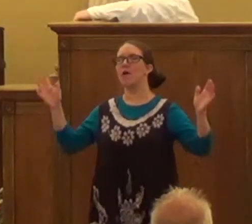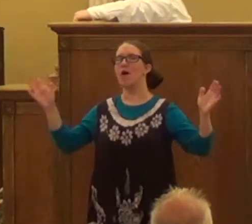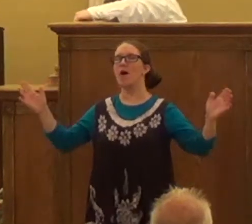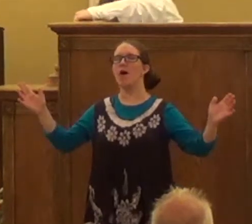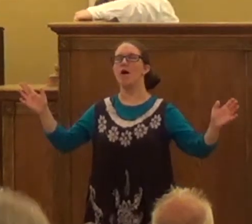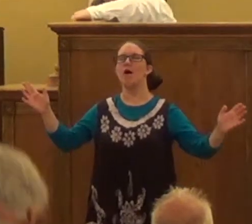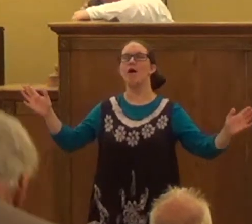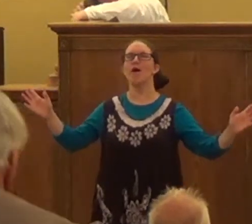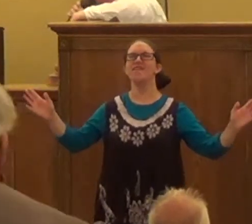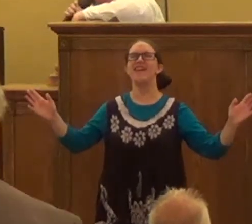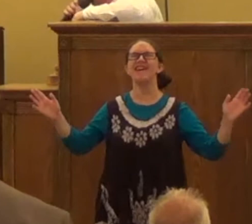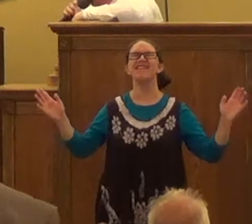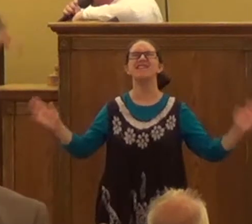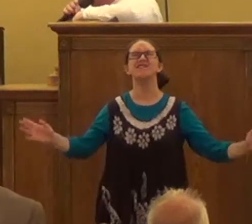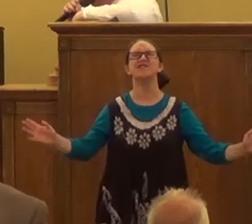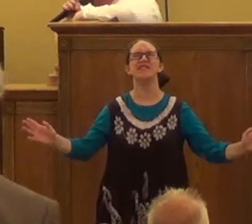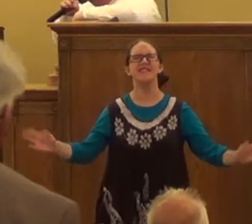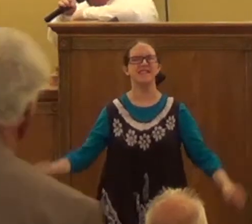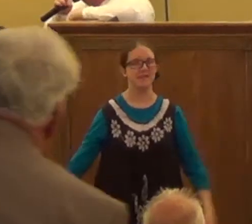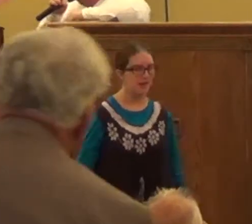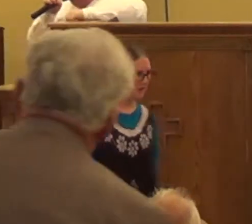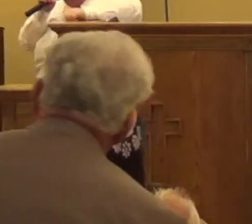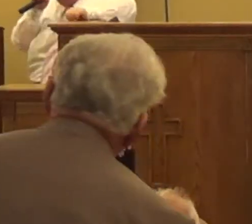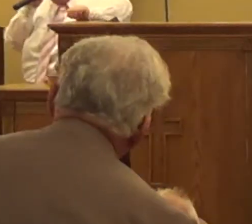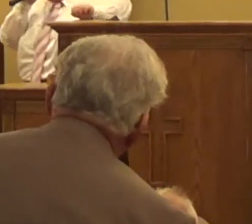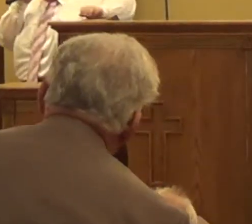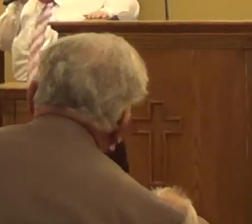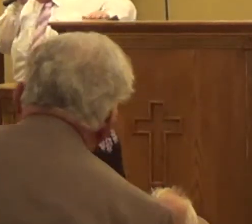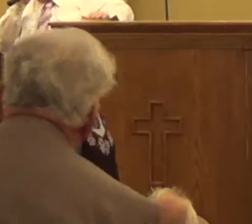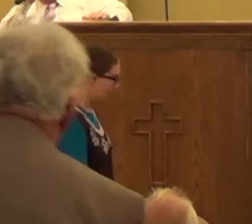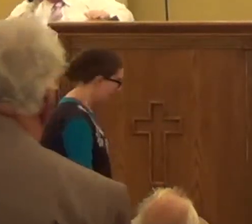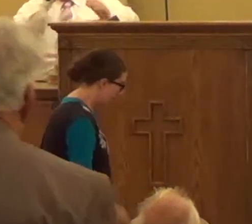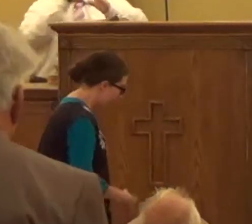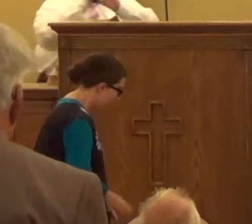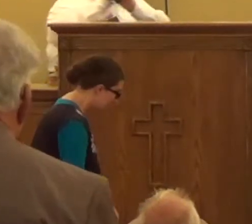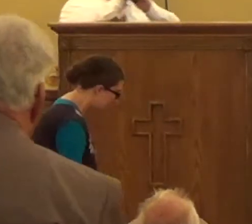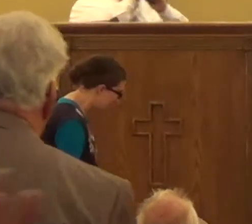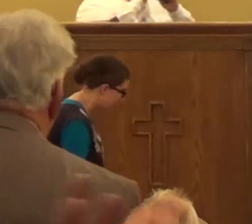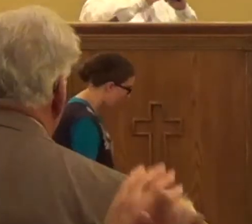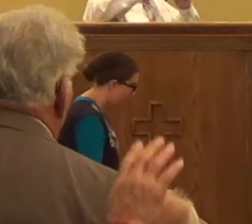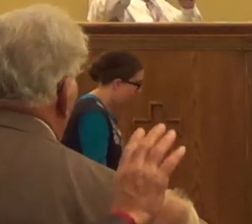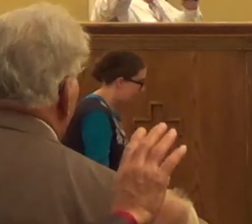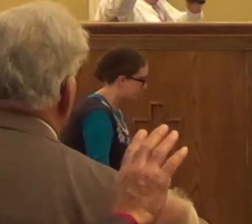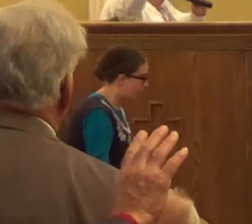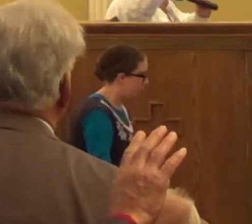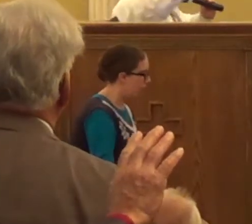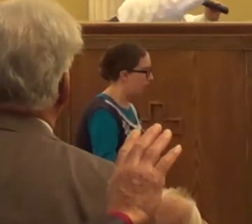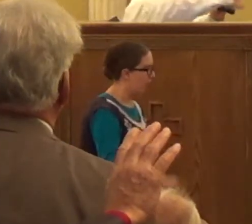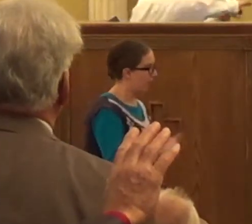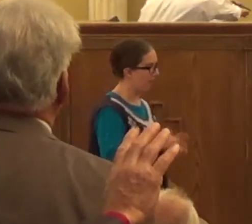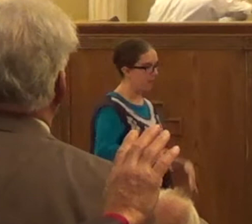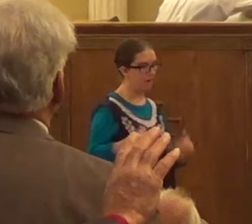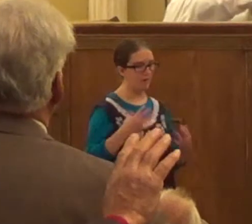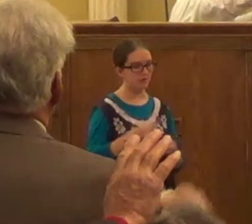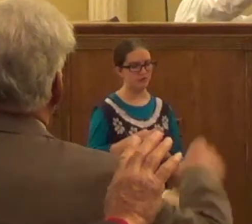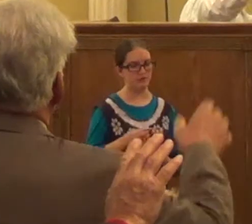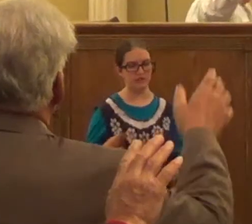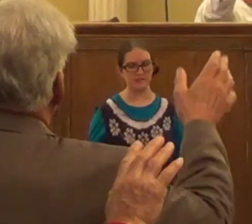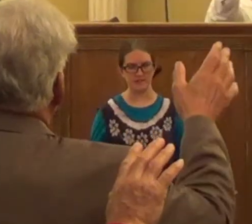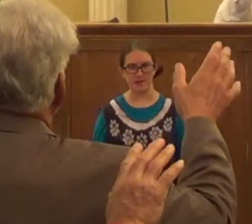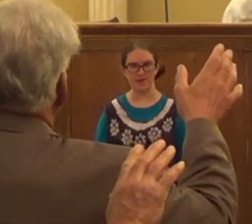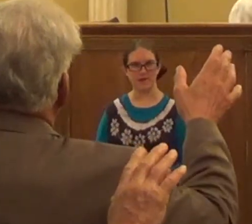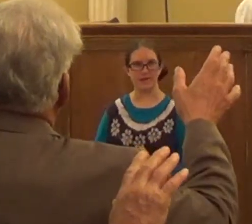now? He comes to see in the name of Jesus. My Lord, I feel the Holy Ghost in